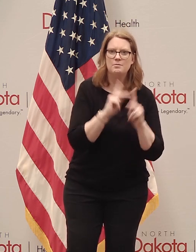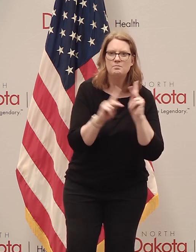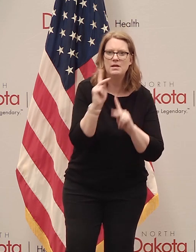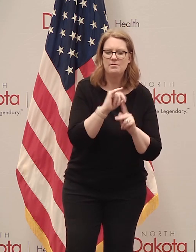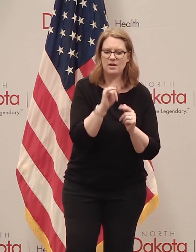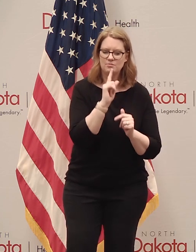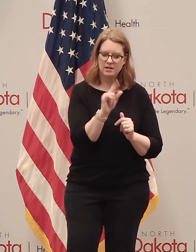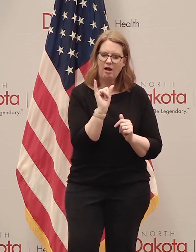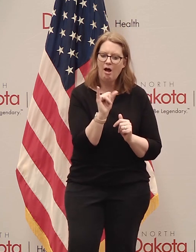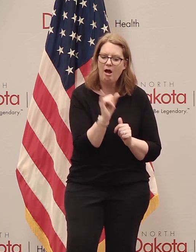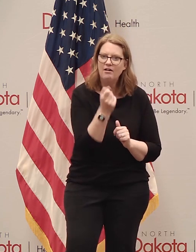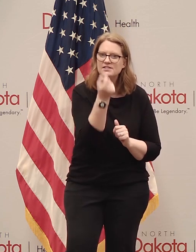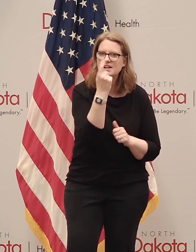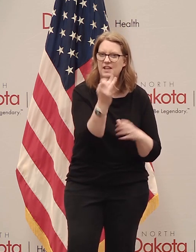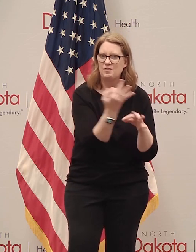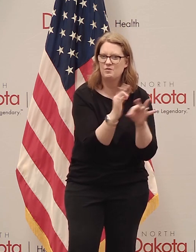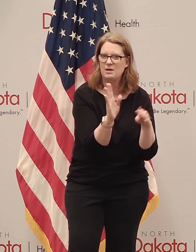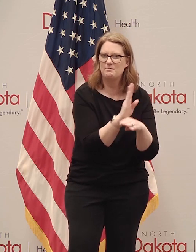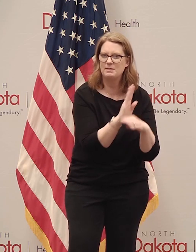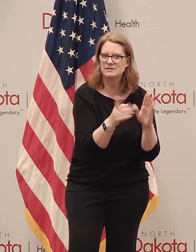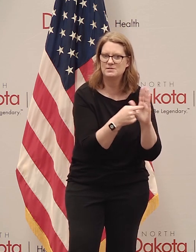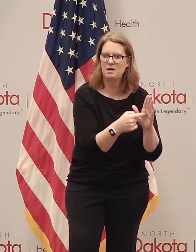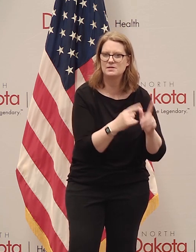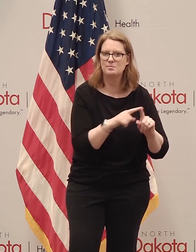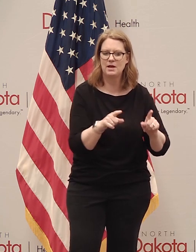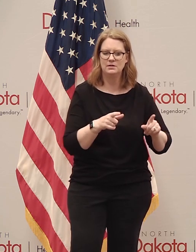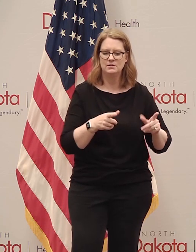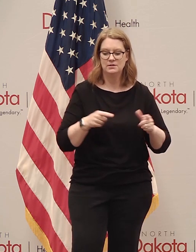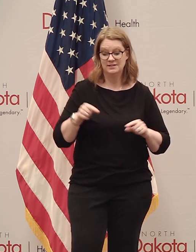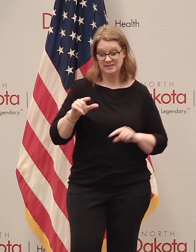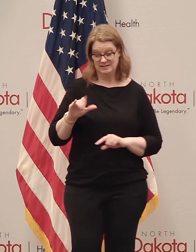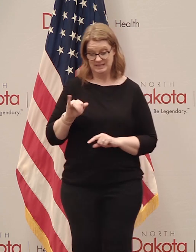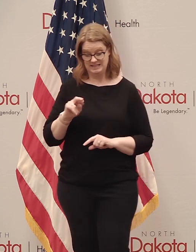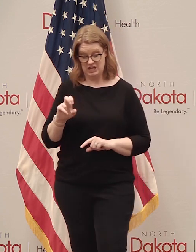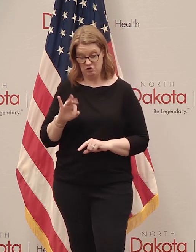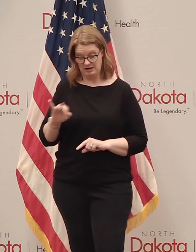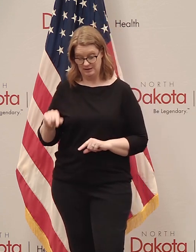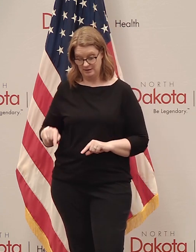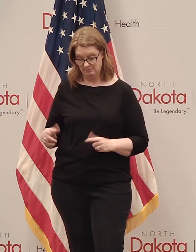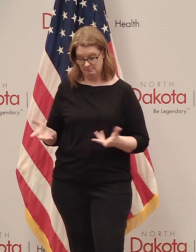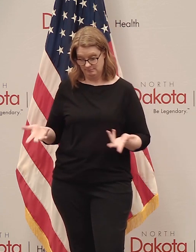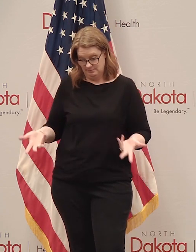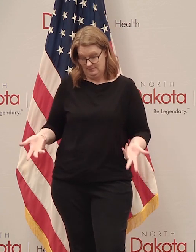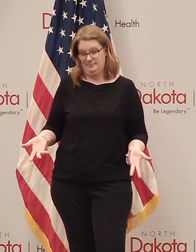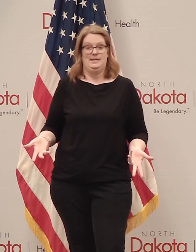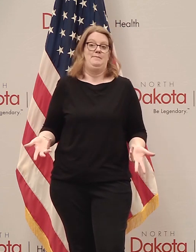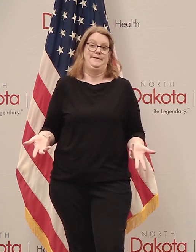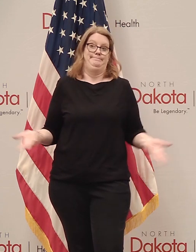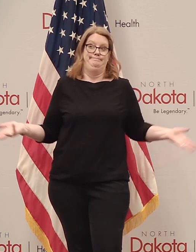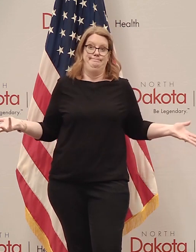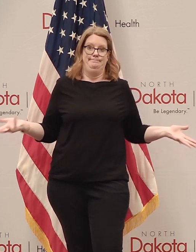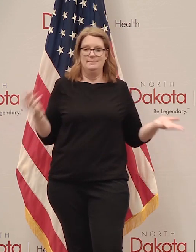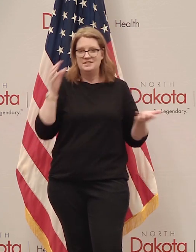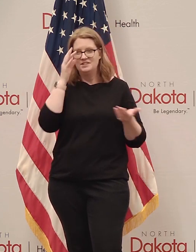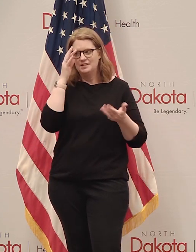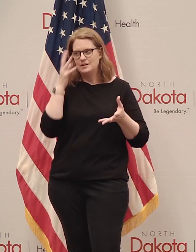models work, but I tell you, there's nothing there on this CARE-19 story, because I mean,